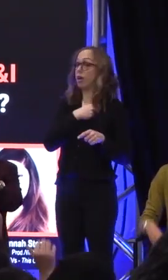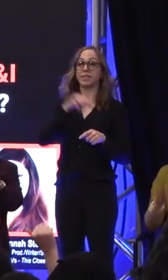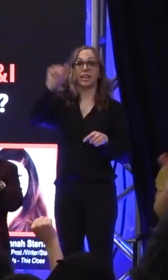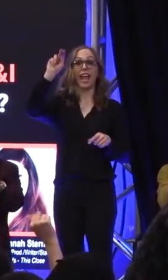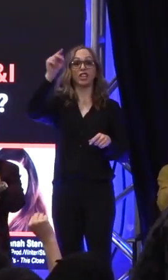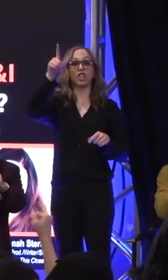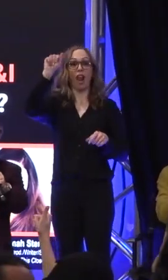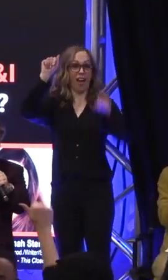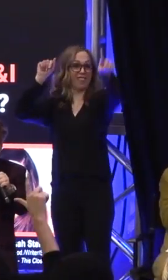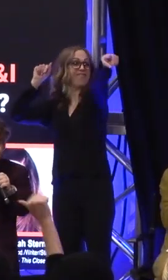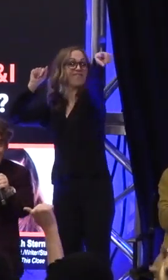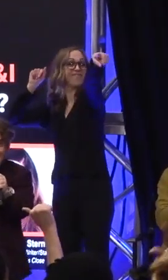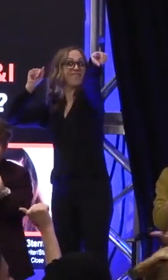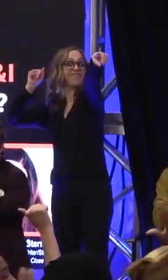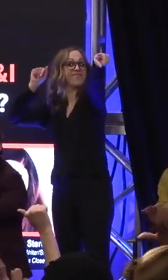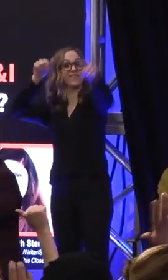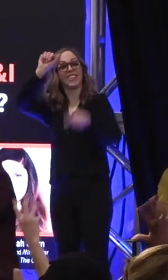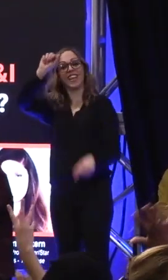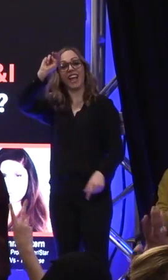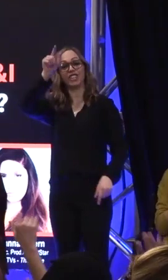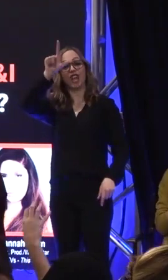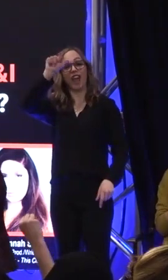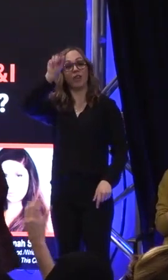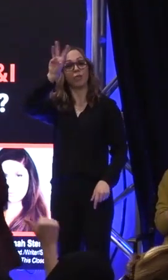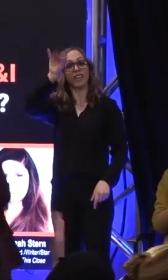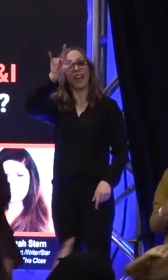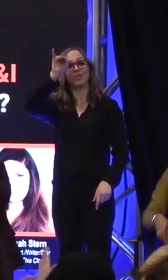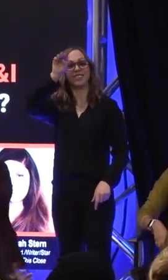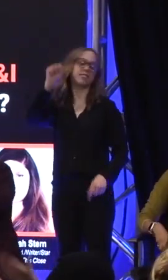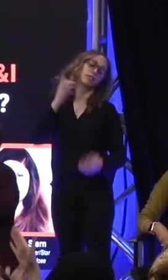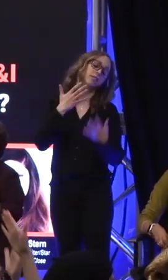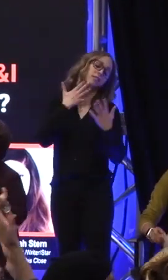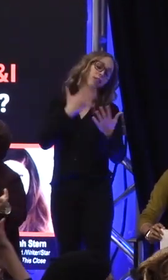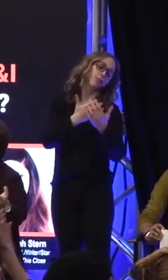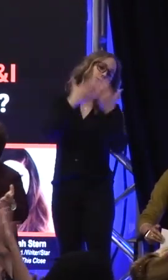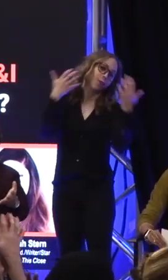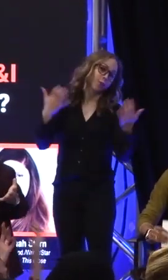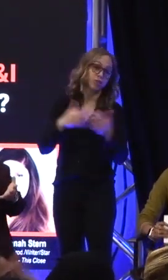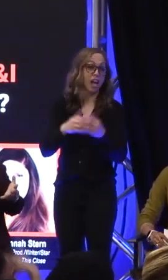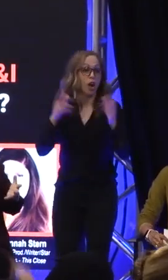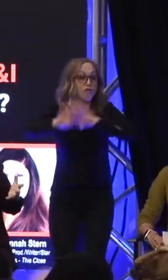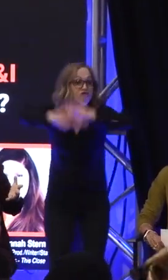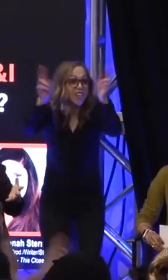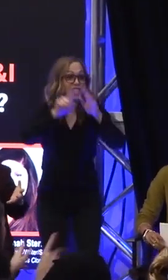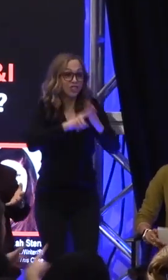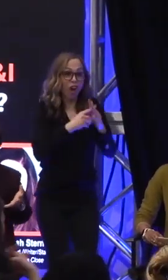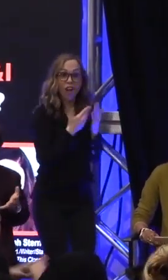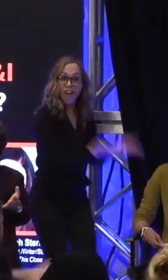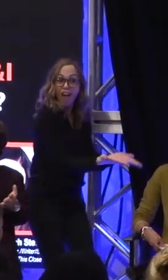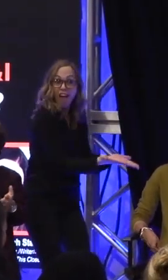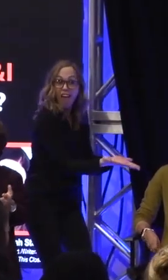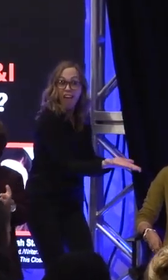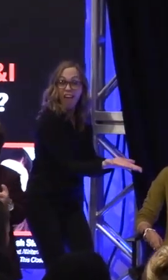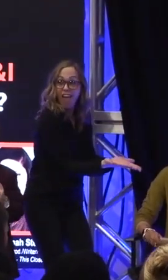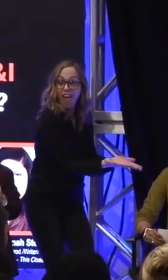Angela Williams, with us. So thank you so much. Now, are you guys ready to start this panel?